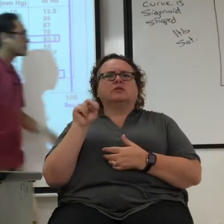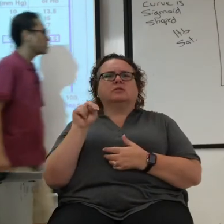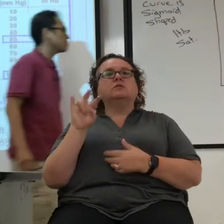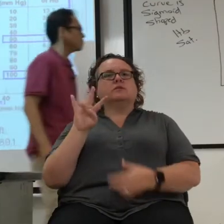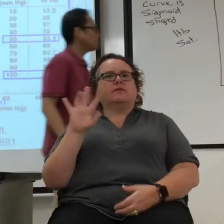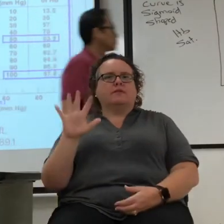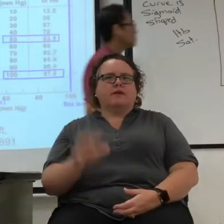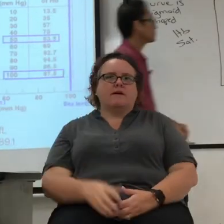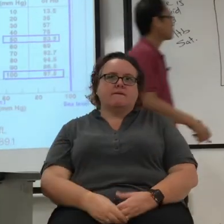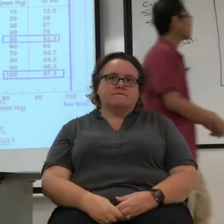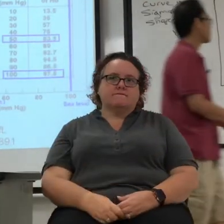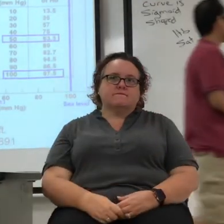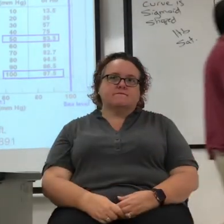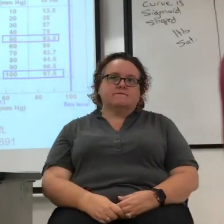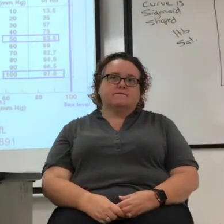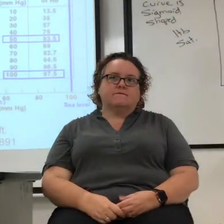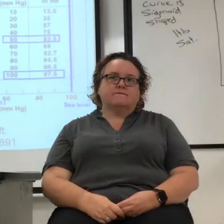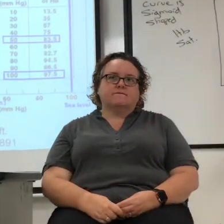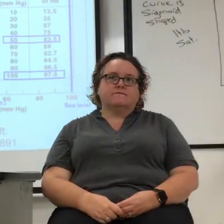75.